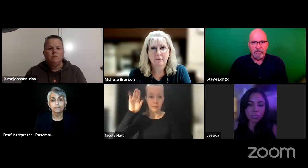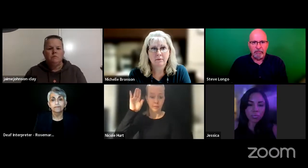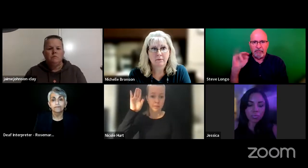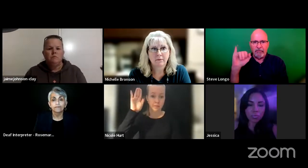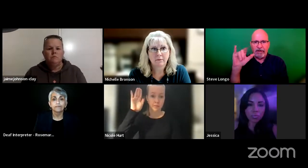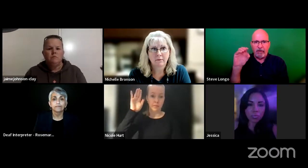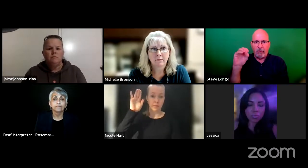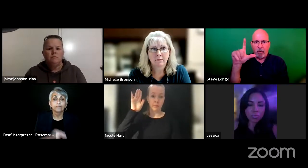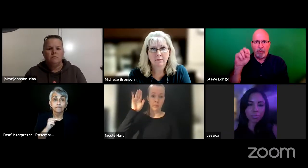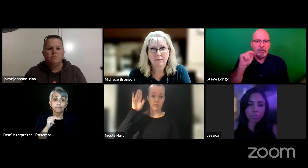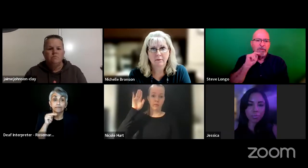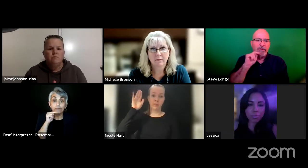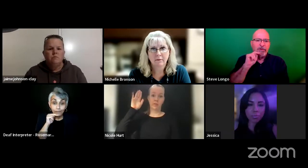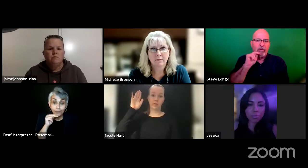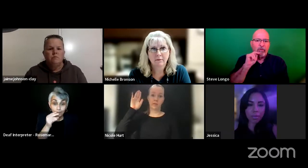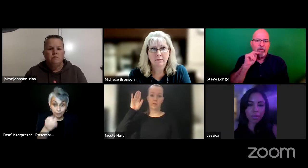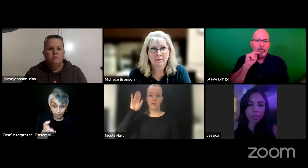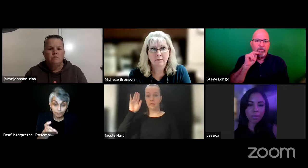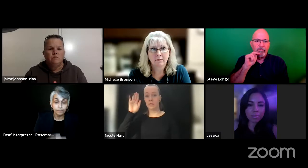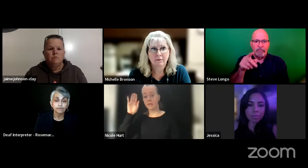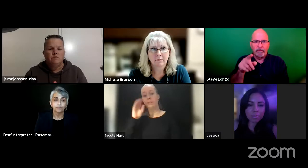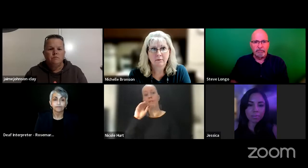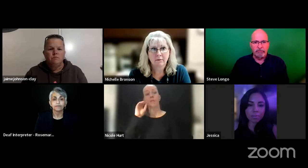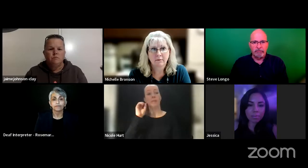Yes, this is Nicole.